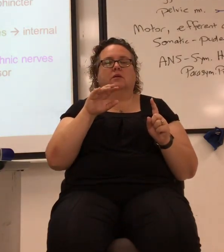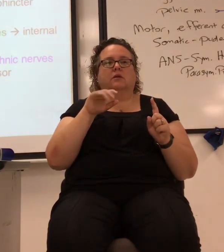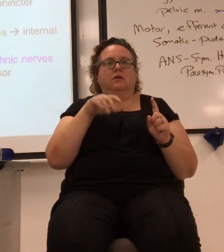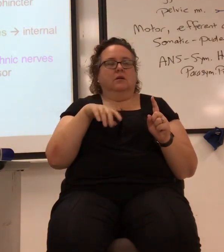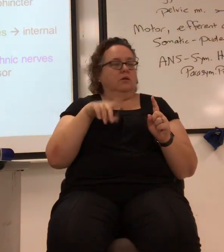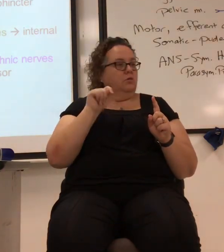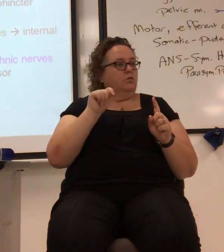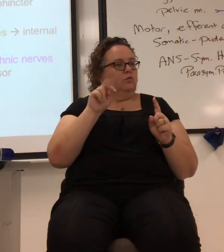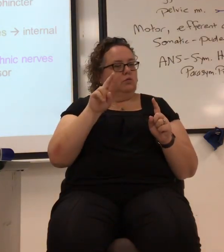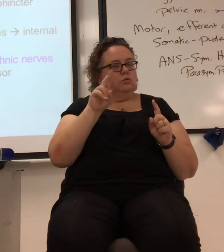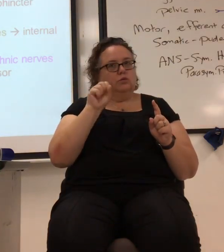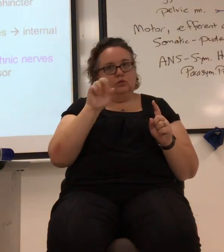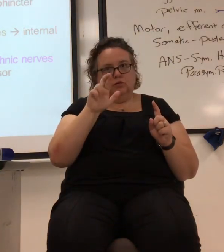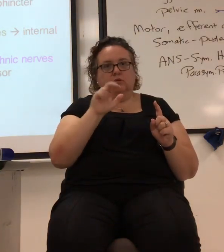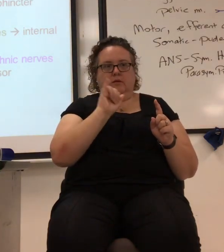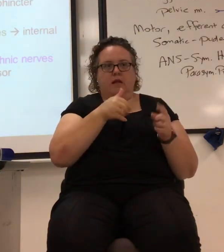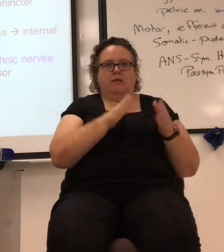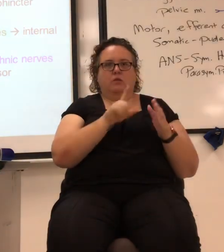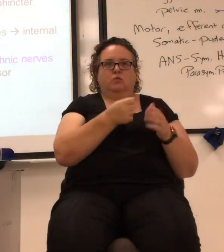it in.